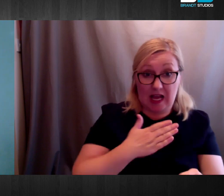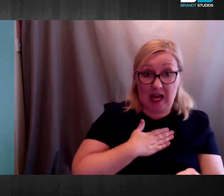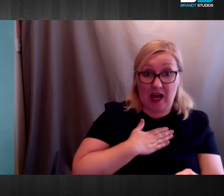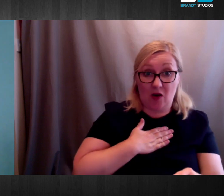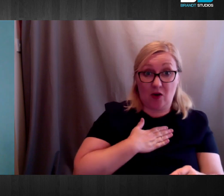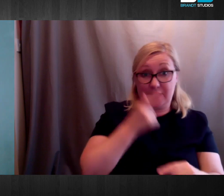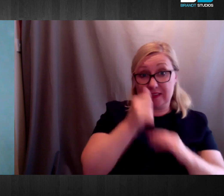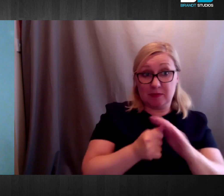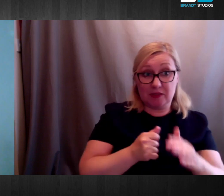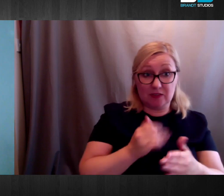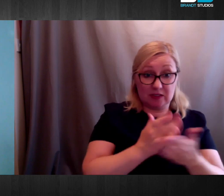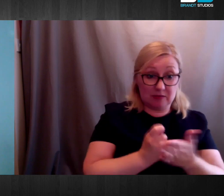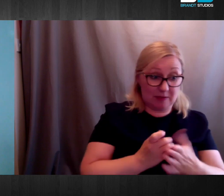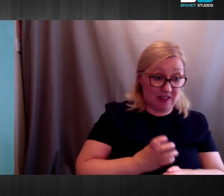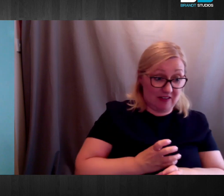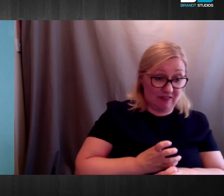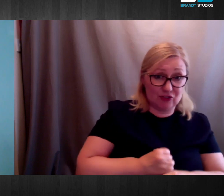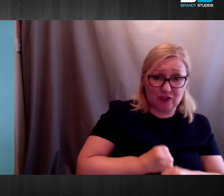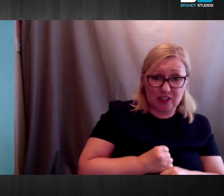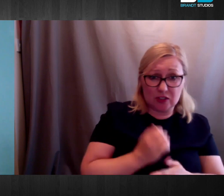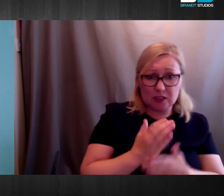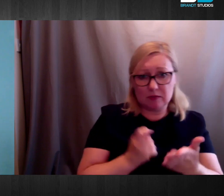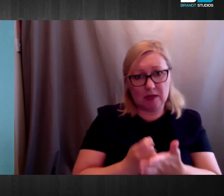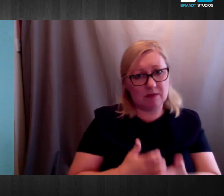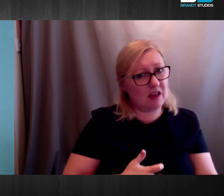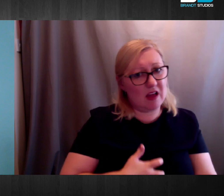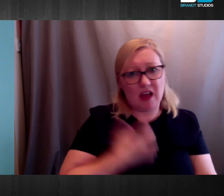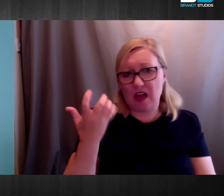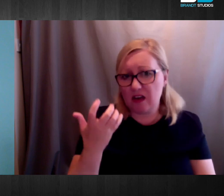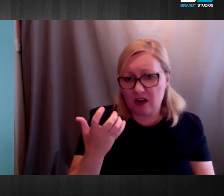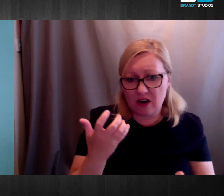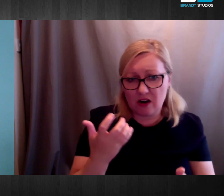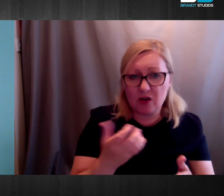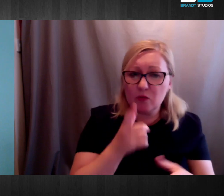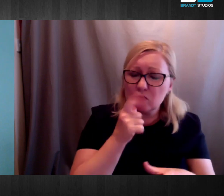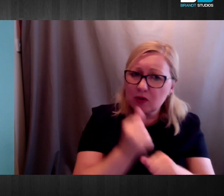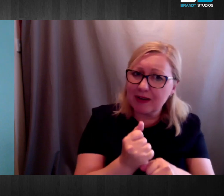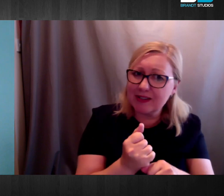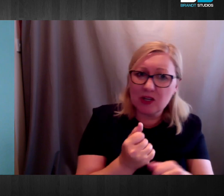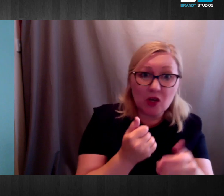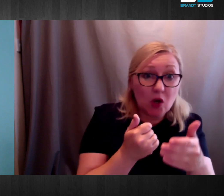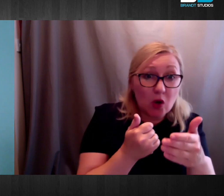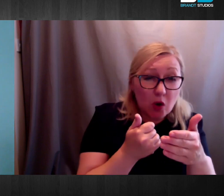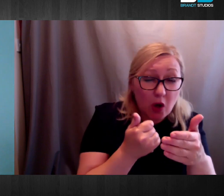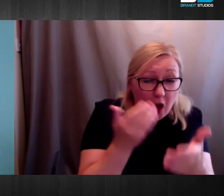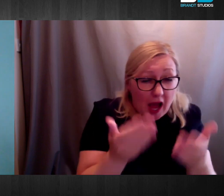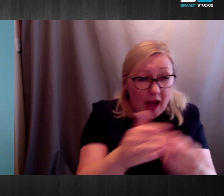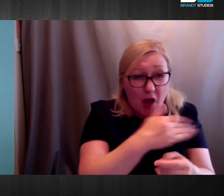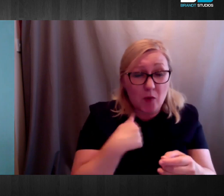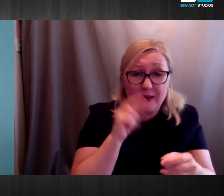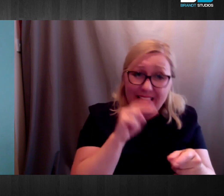involvement. They're about the lost opportunities to improve the quality of the research, studies that could have been